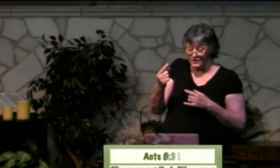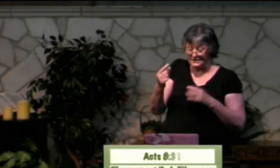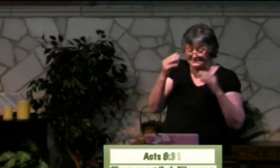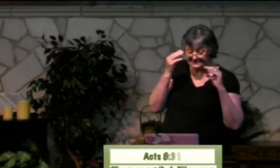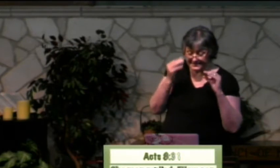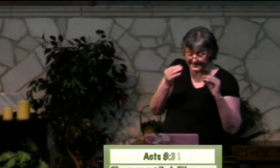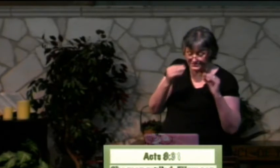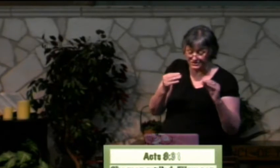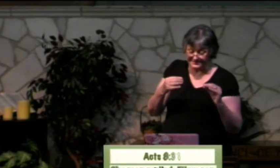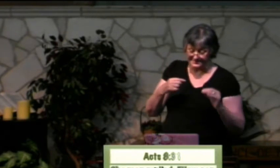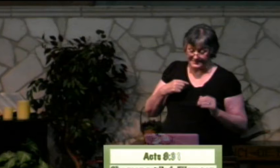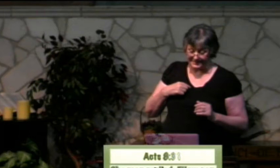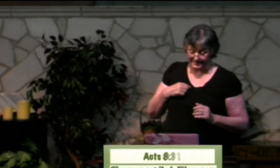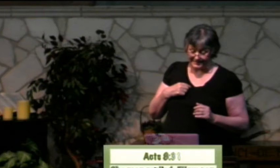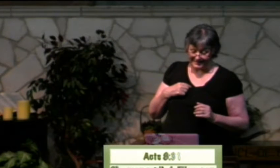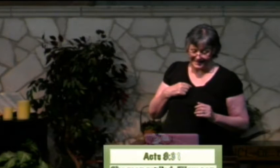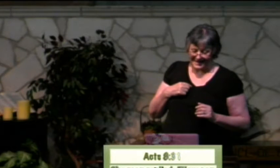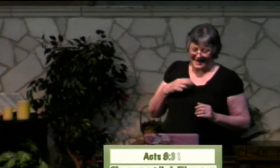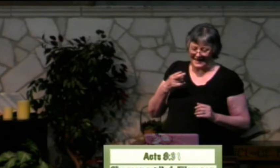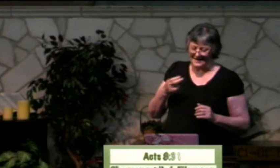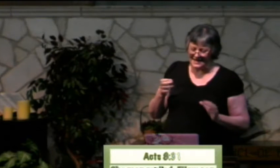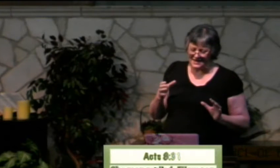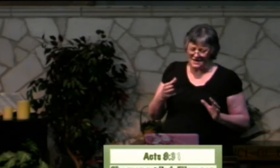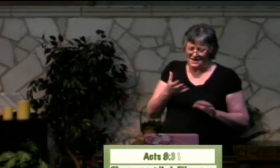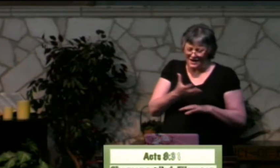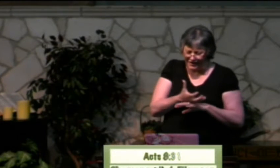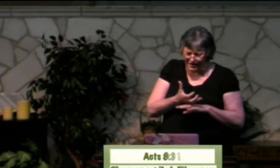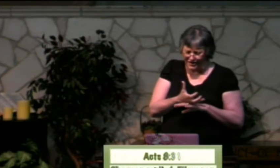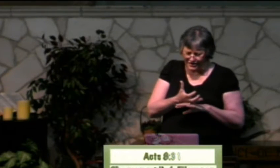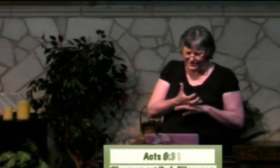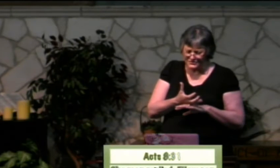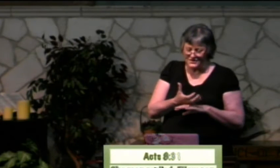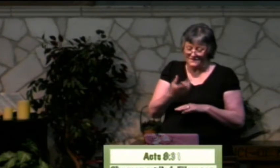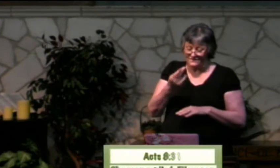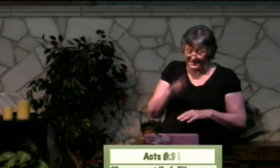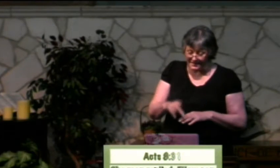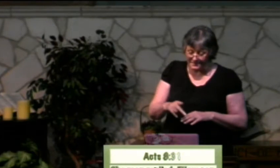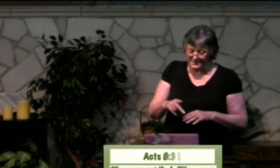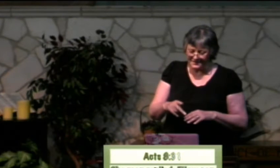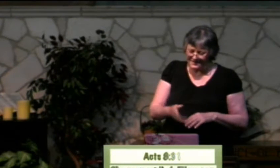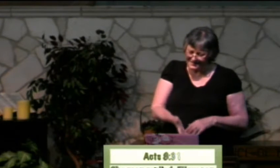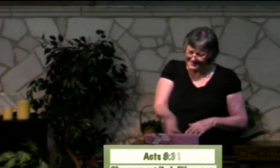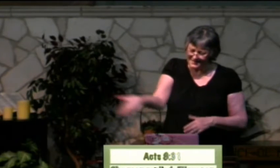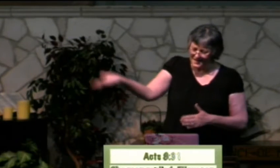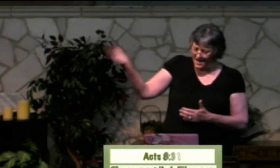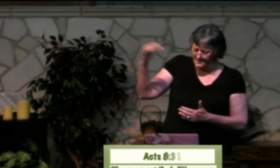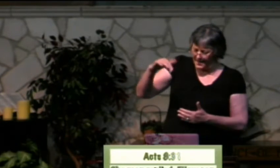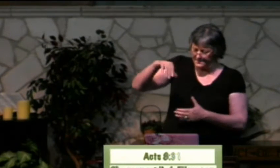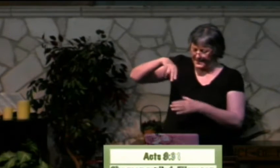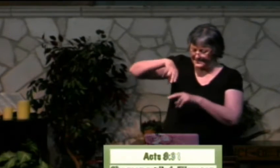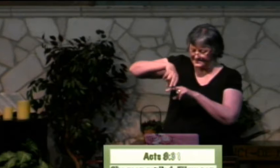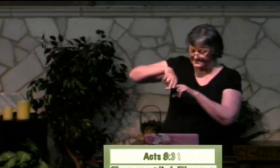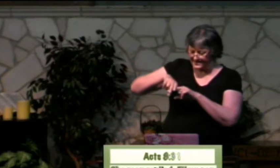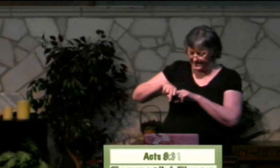someone teaches me? And he urged Philip, come up and sit in the